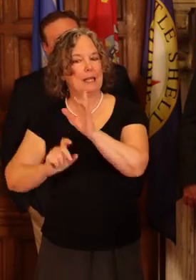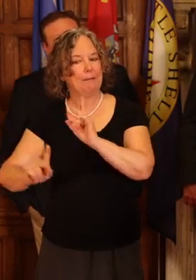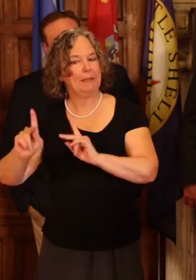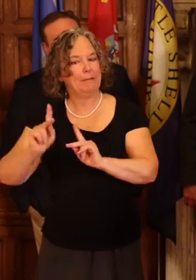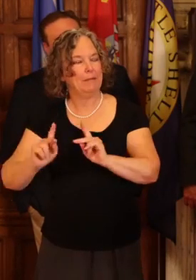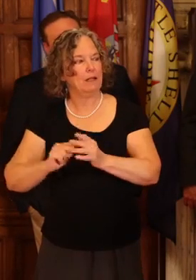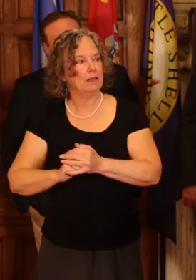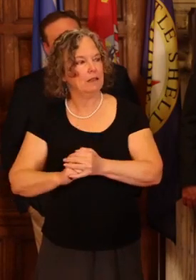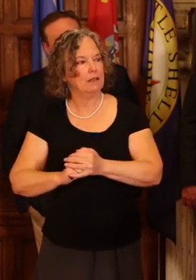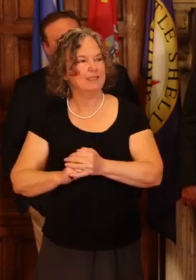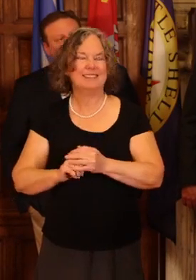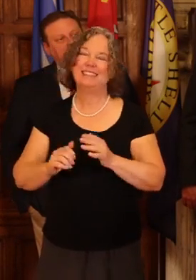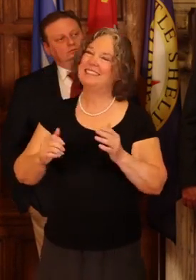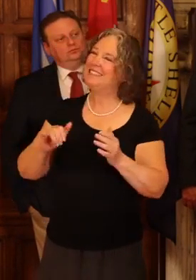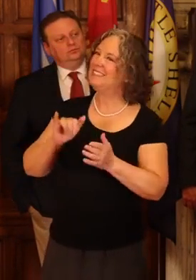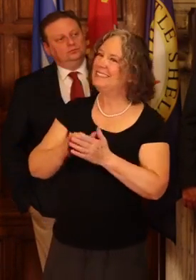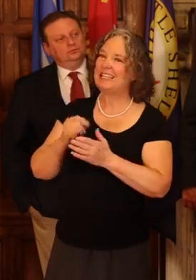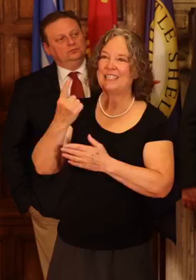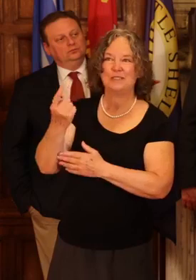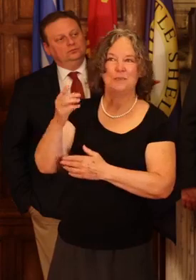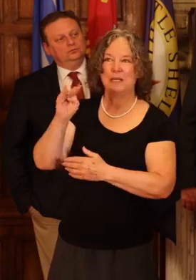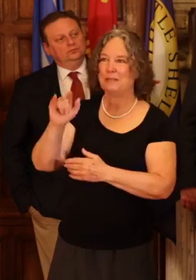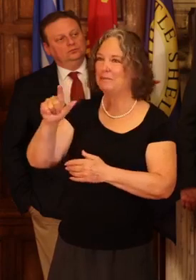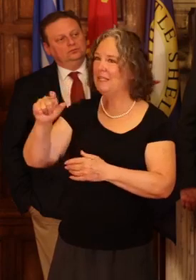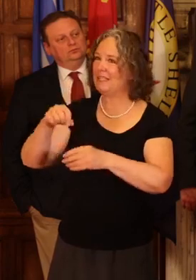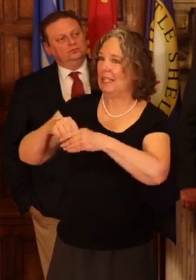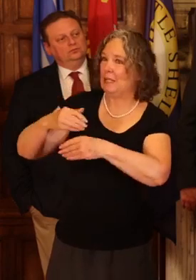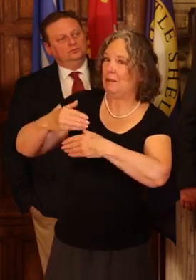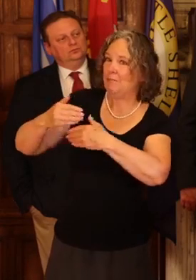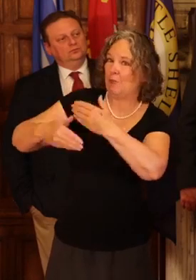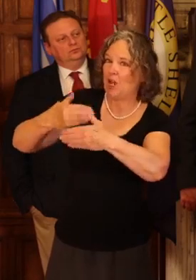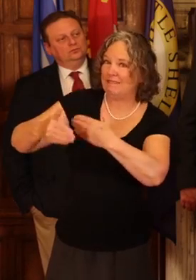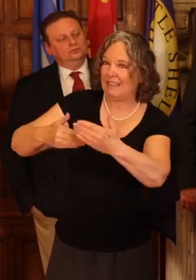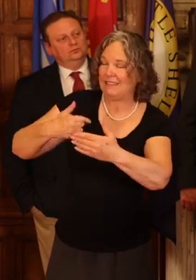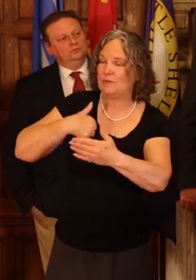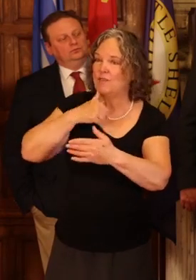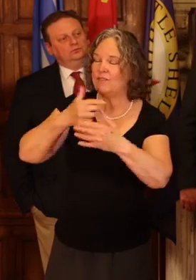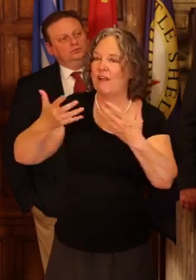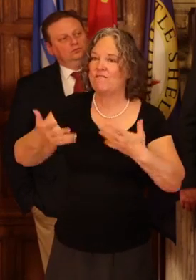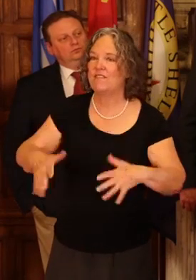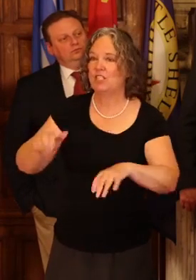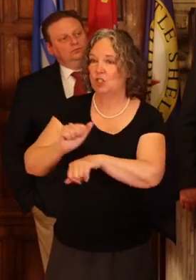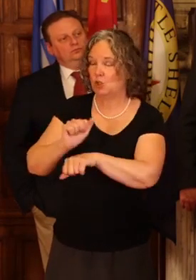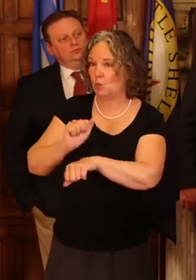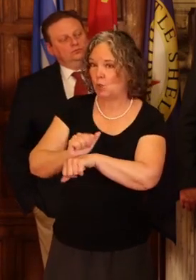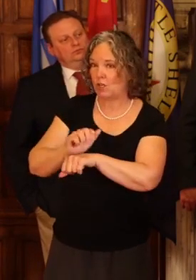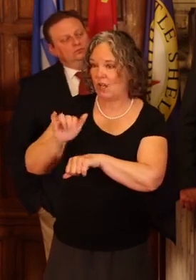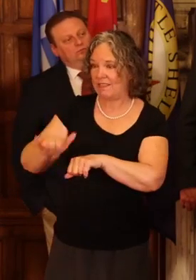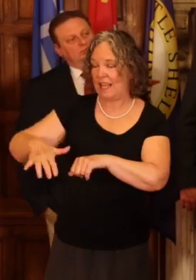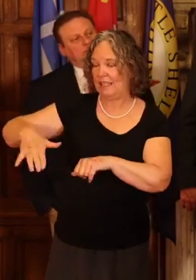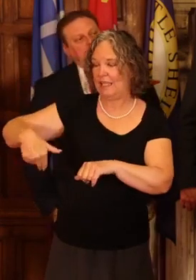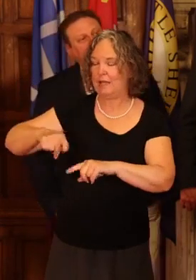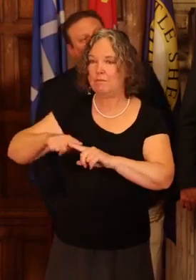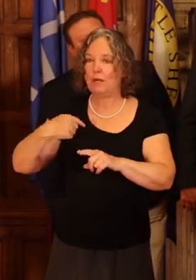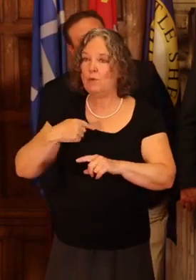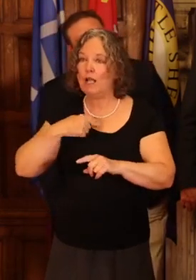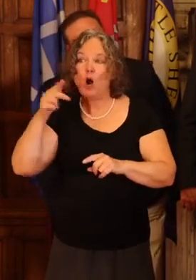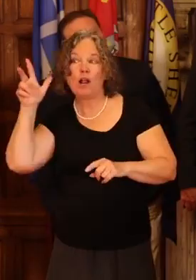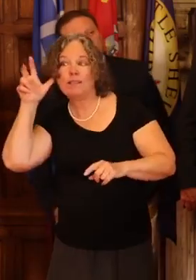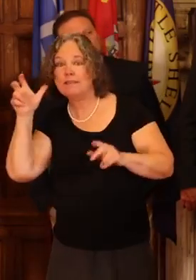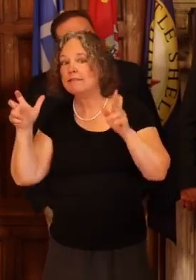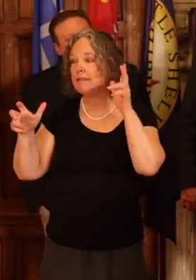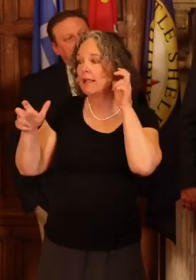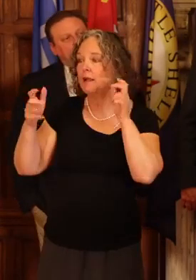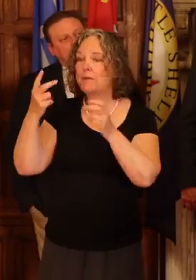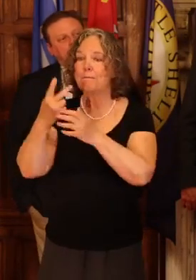Again, this is one of the bills that's in process, and we haven't done all the work on it yet. But again, we're listening to all sides on this.